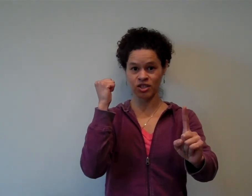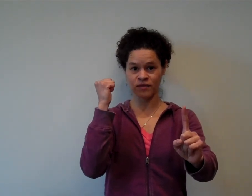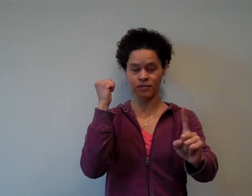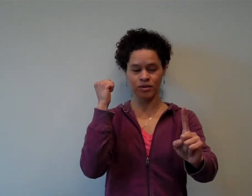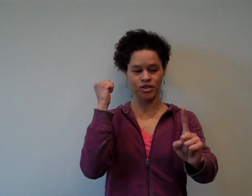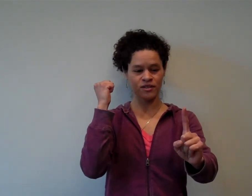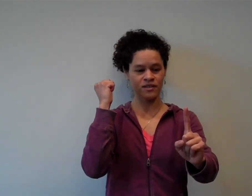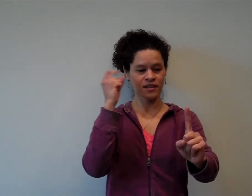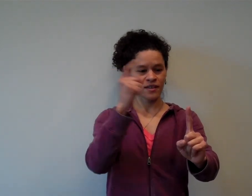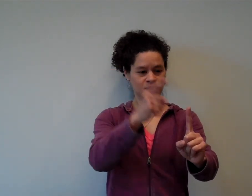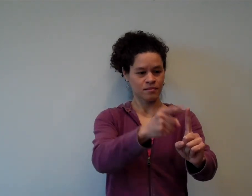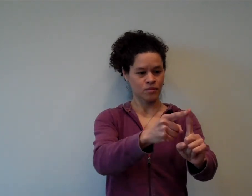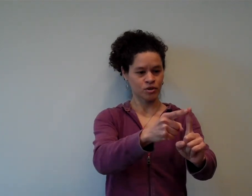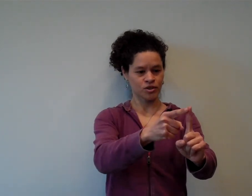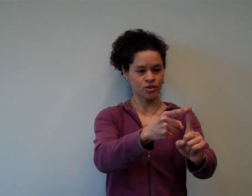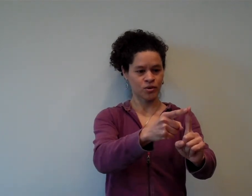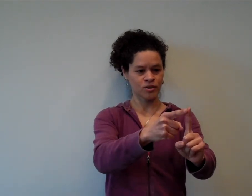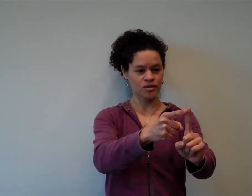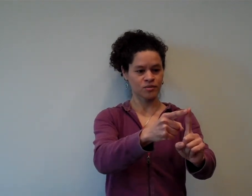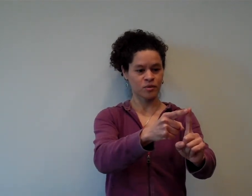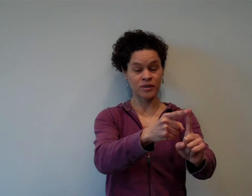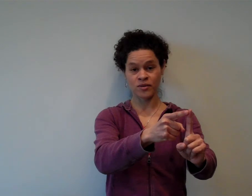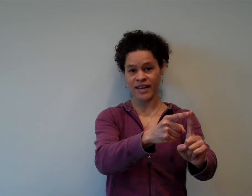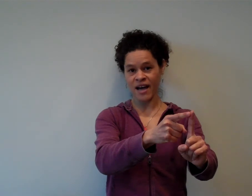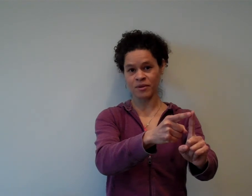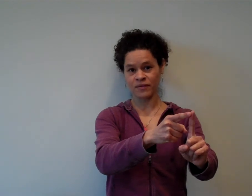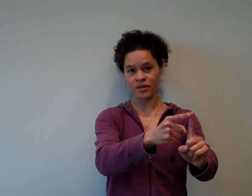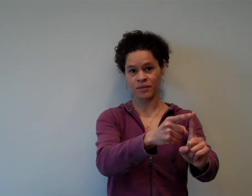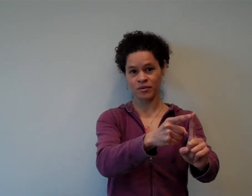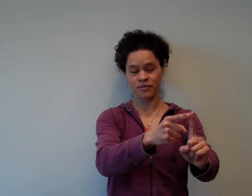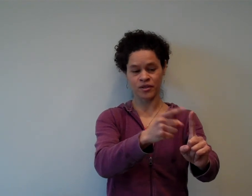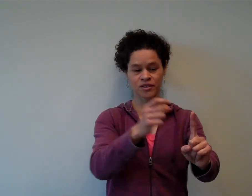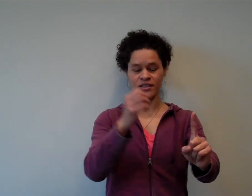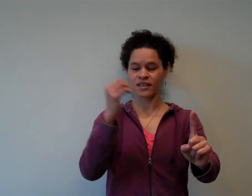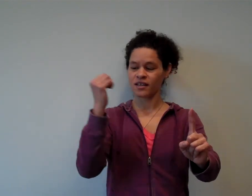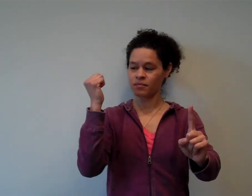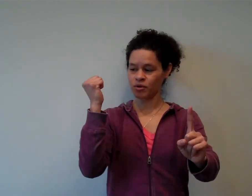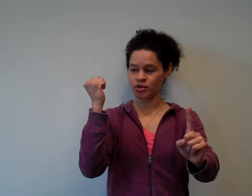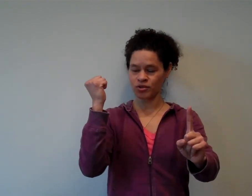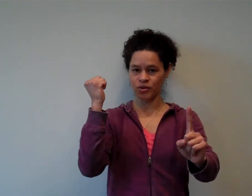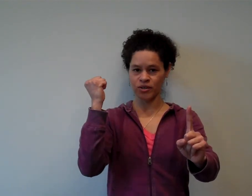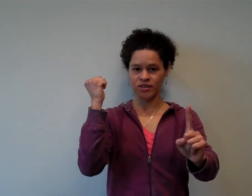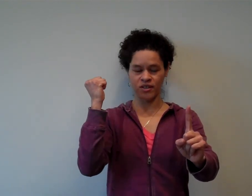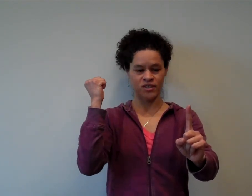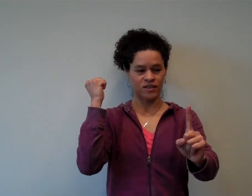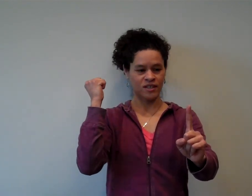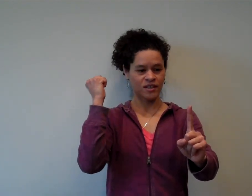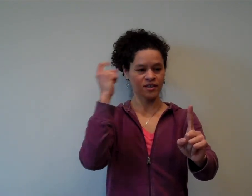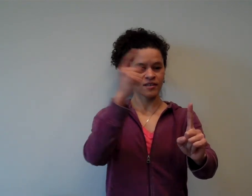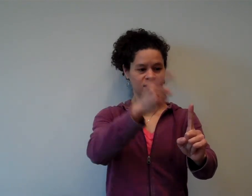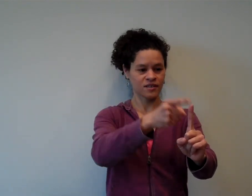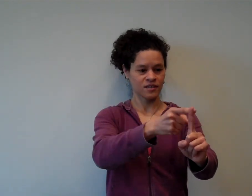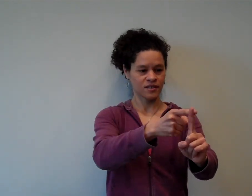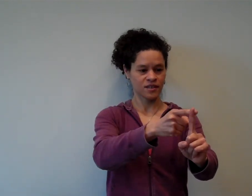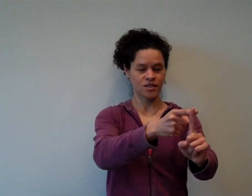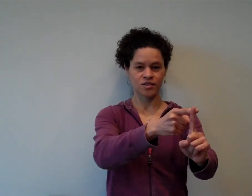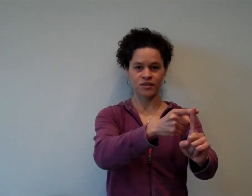of the motion, motion towards. When we do the ablative, it'll be reversed. Motion towards starts out here, accusative of